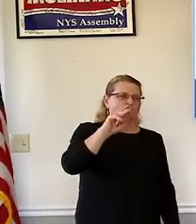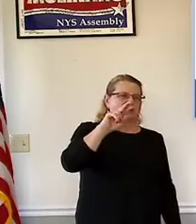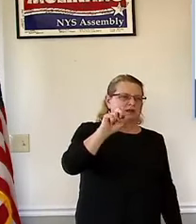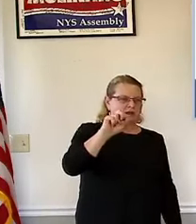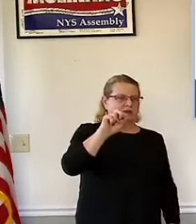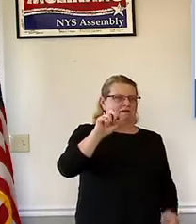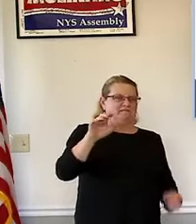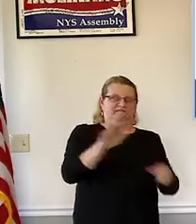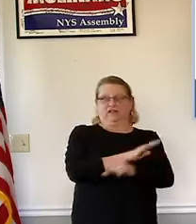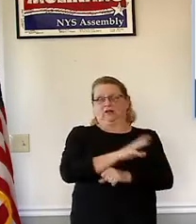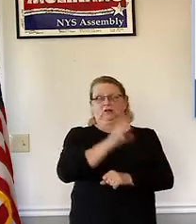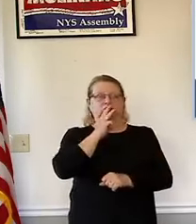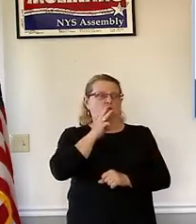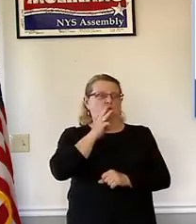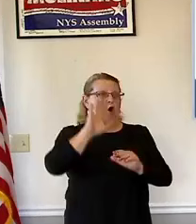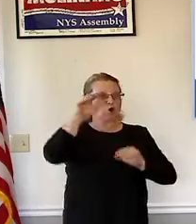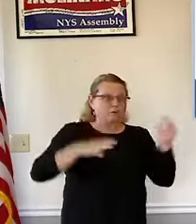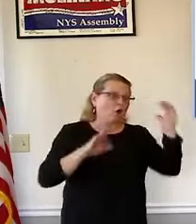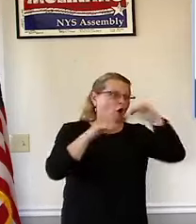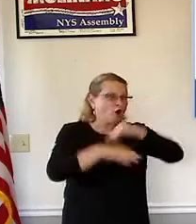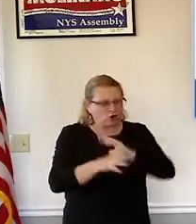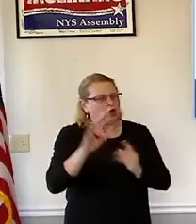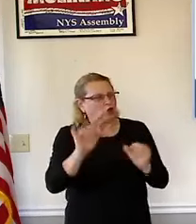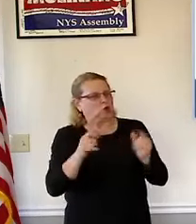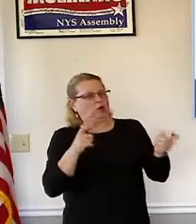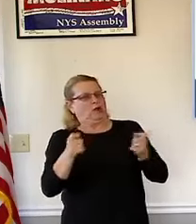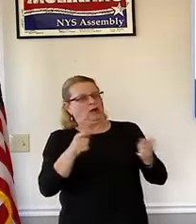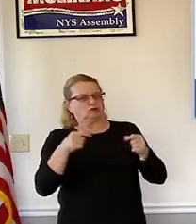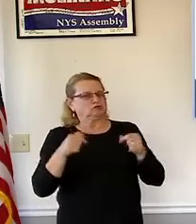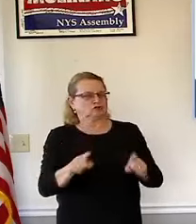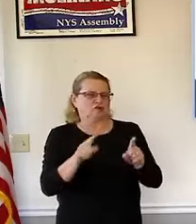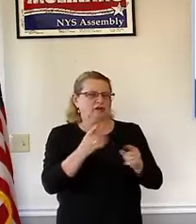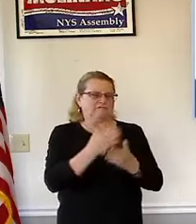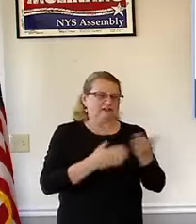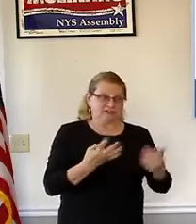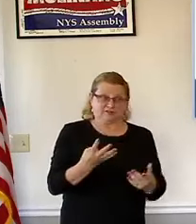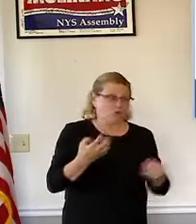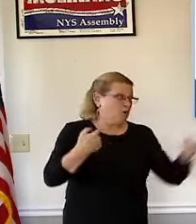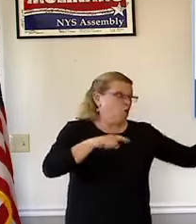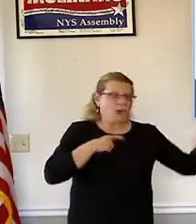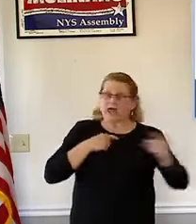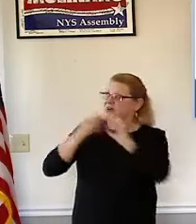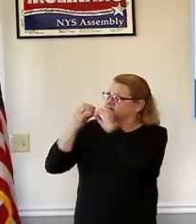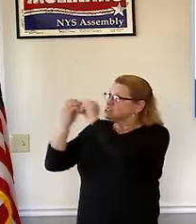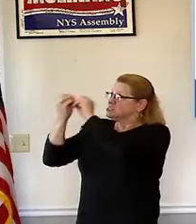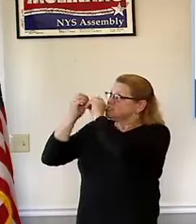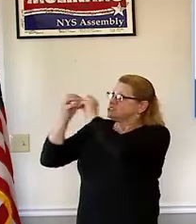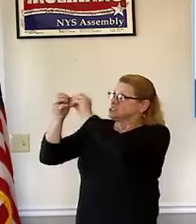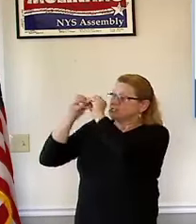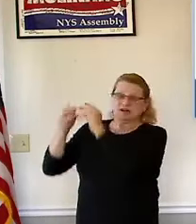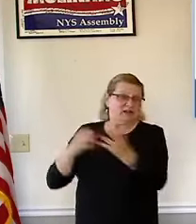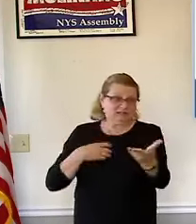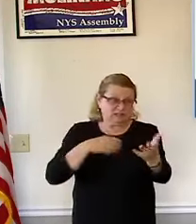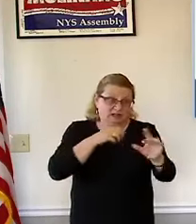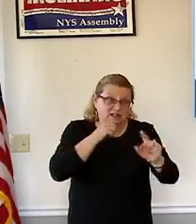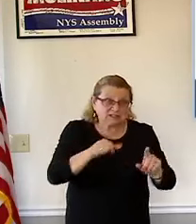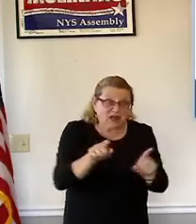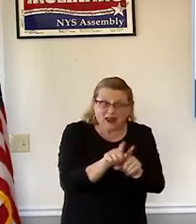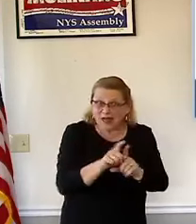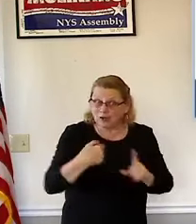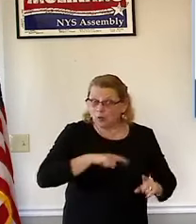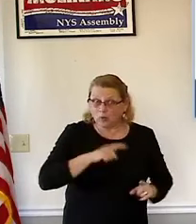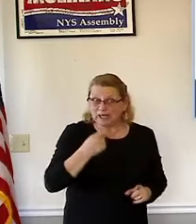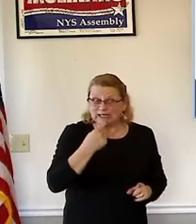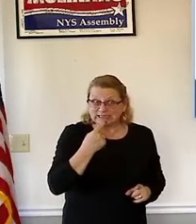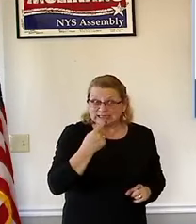way to manage in phase four. And again, you know, we've made these arguments. It's not that we said early on in the transition should